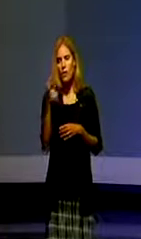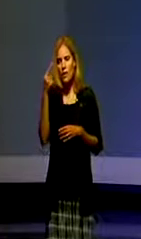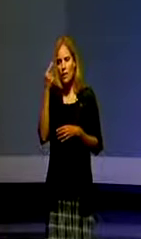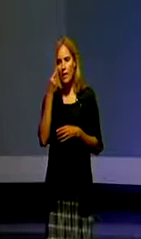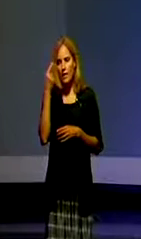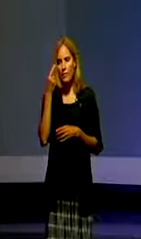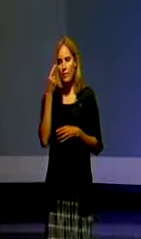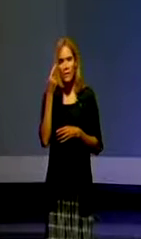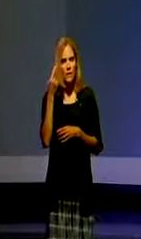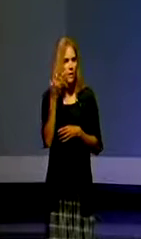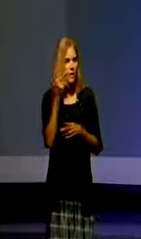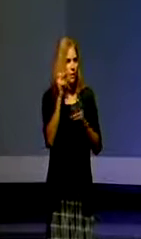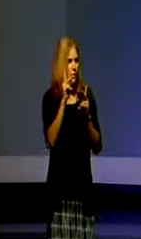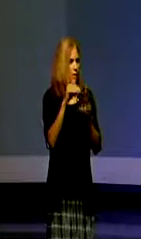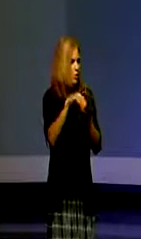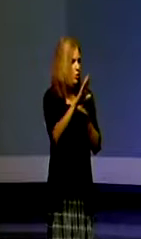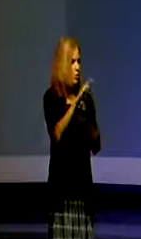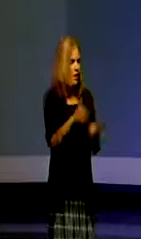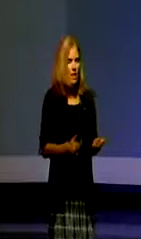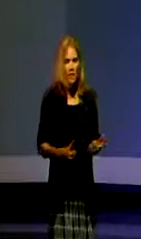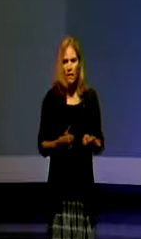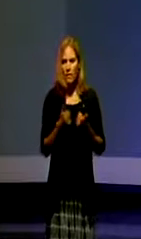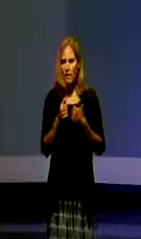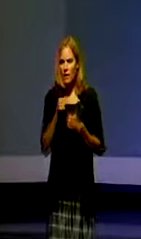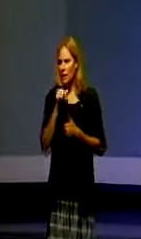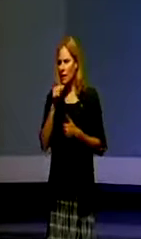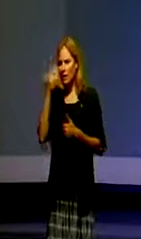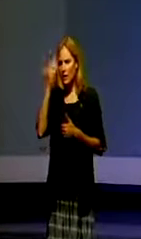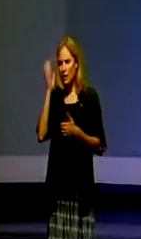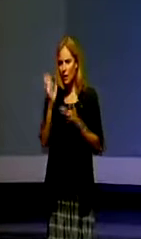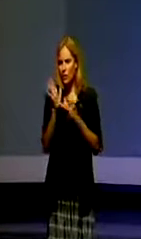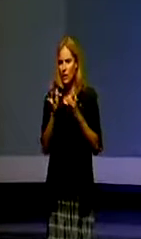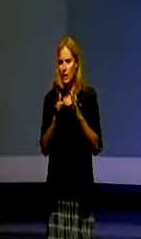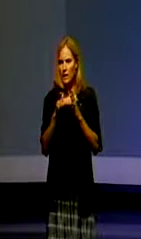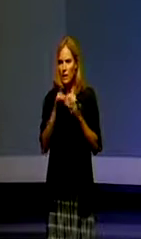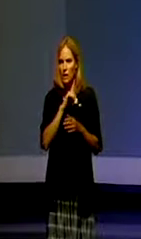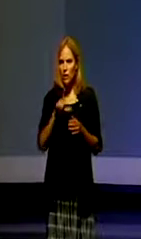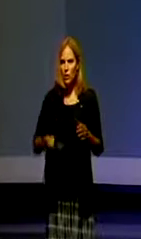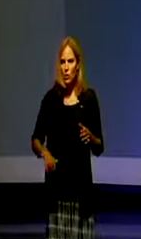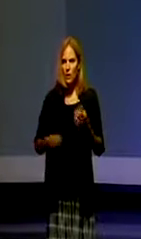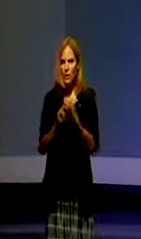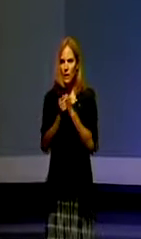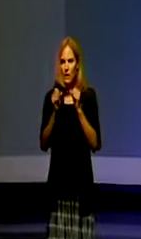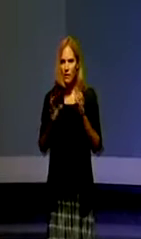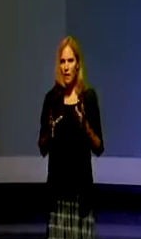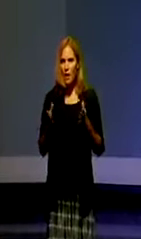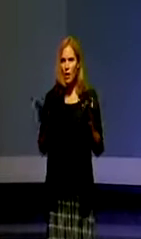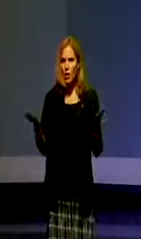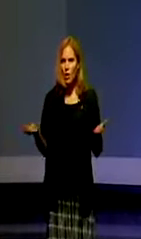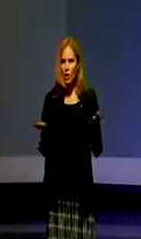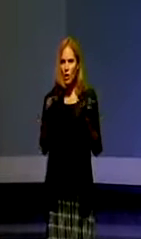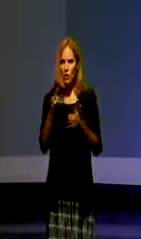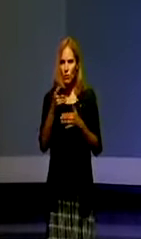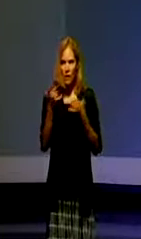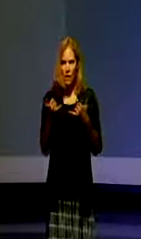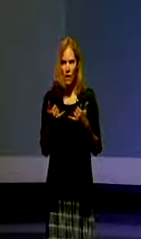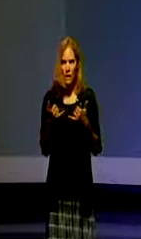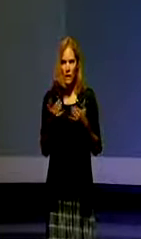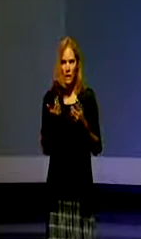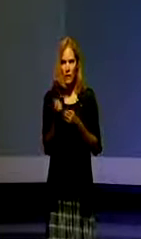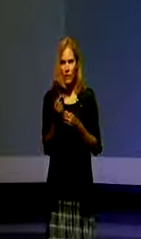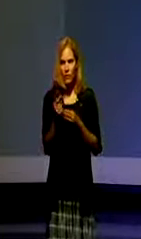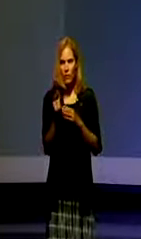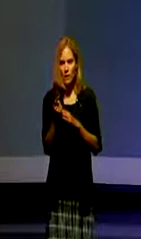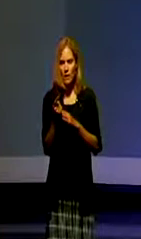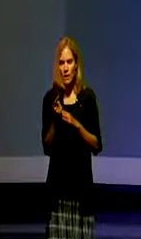of someone in your life that doesn't know Jesus as Lord and Savior. And I would encourage you right now to take a few moments,